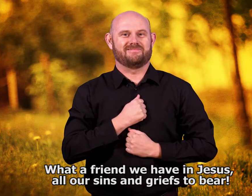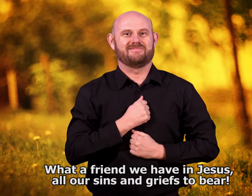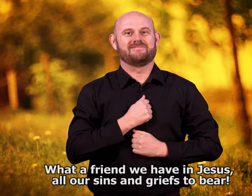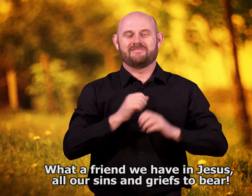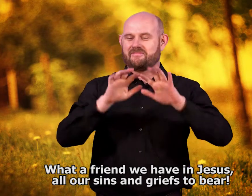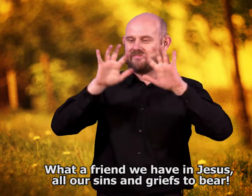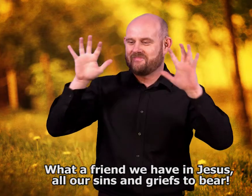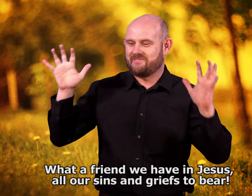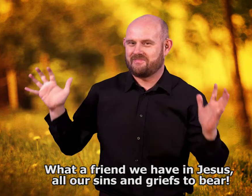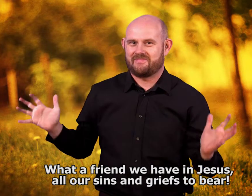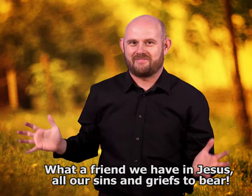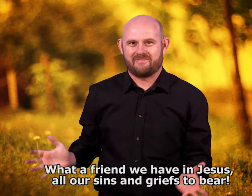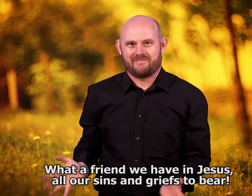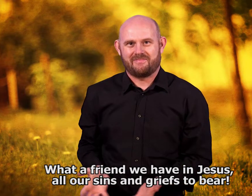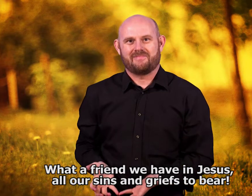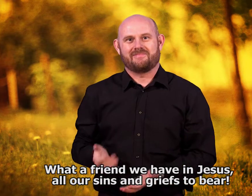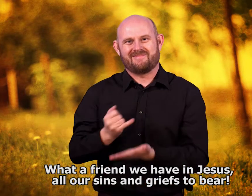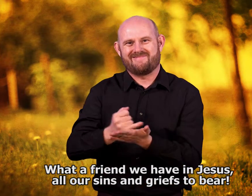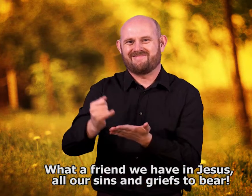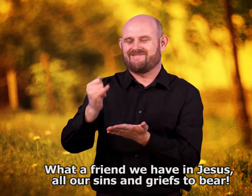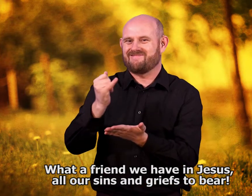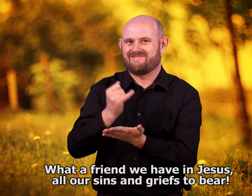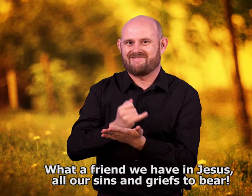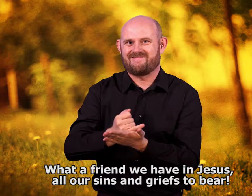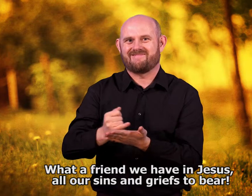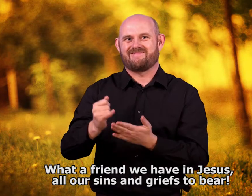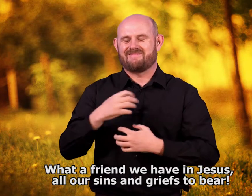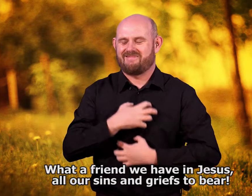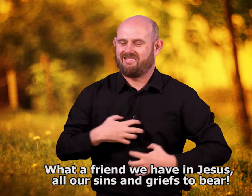all our sins and griefs to bear.